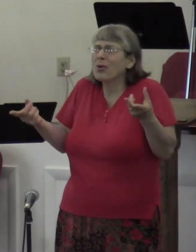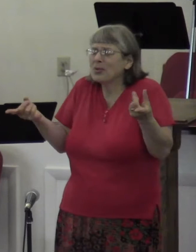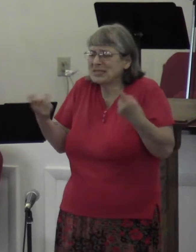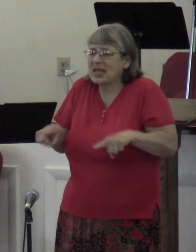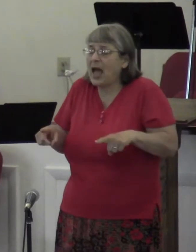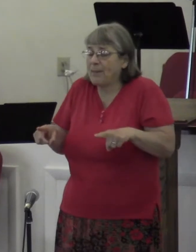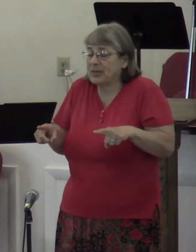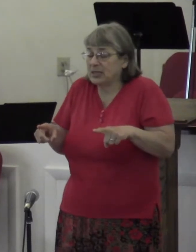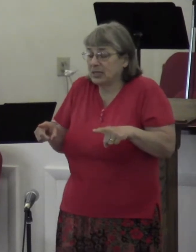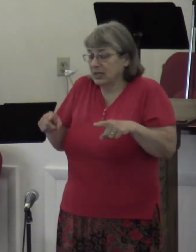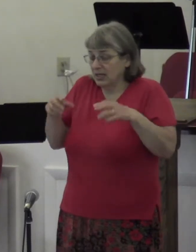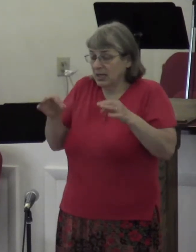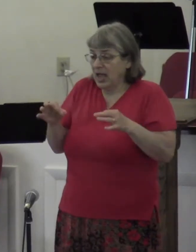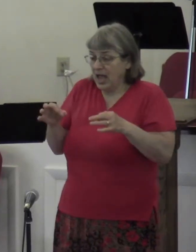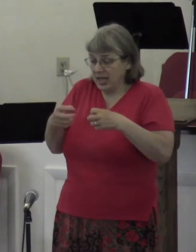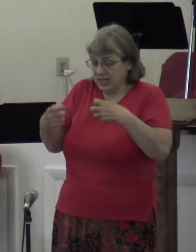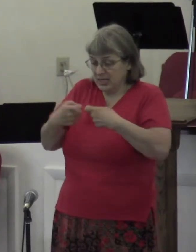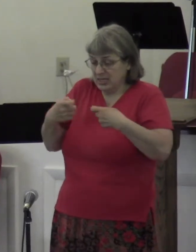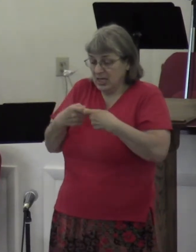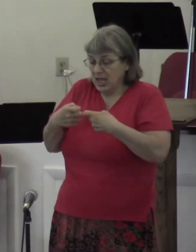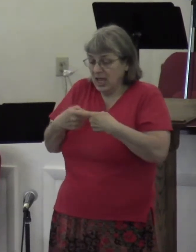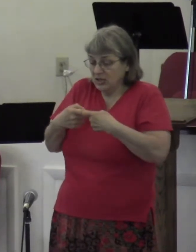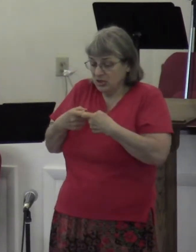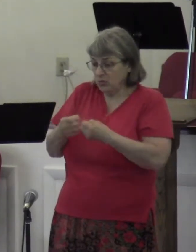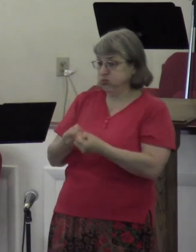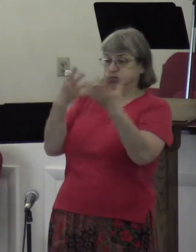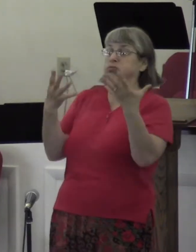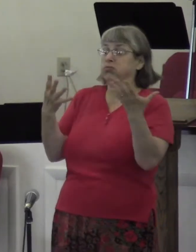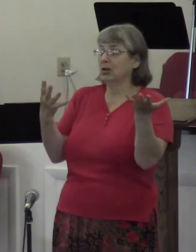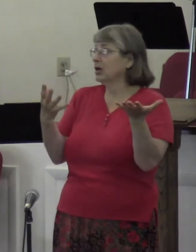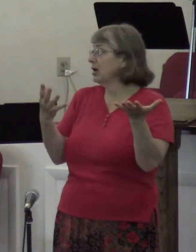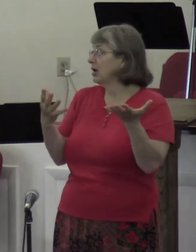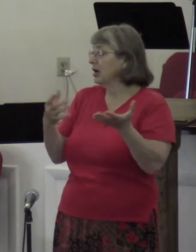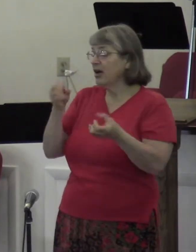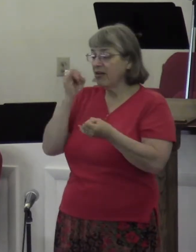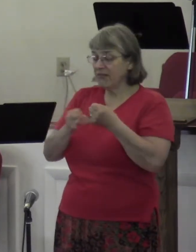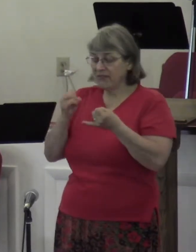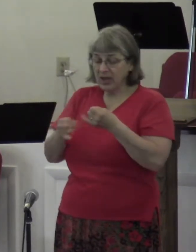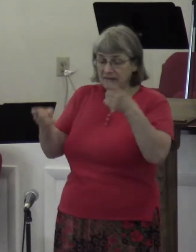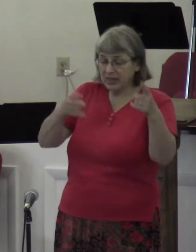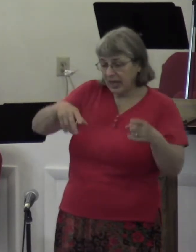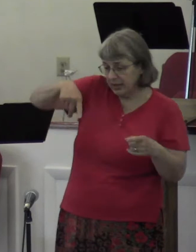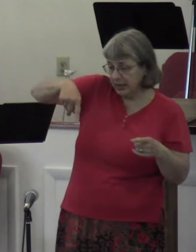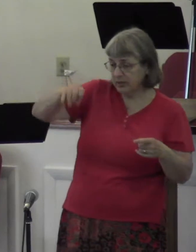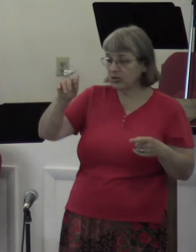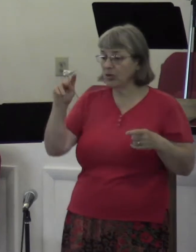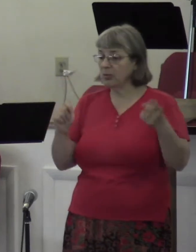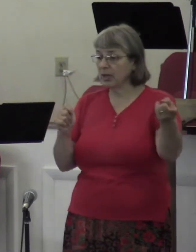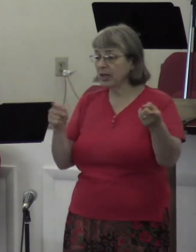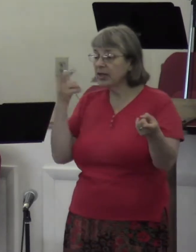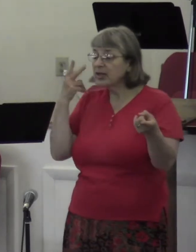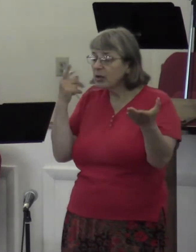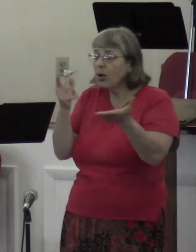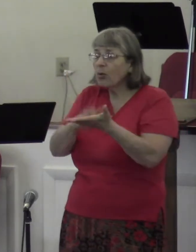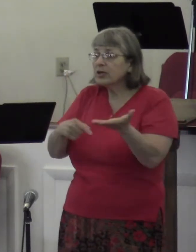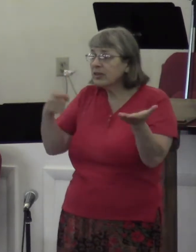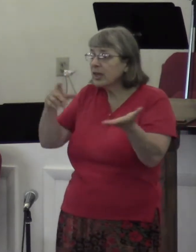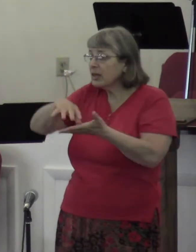going on. Had he blown an engine? And finally they got into the pits and they checked, and guess what they found